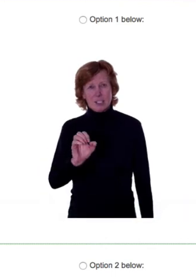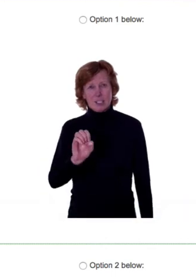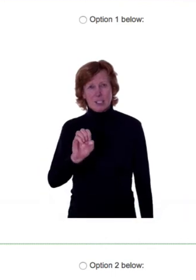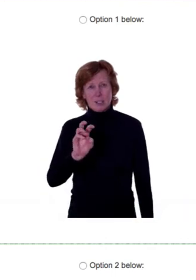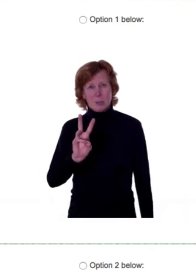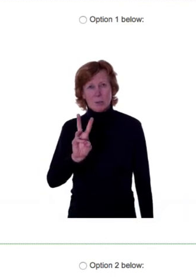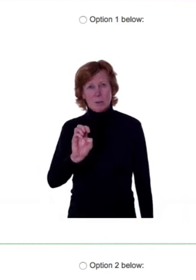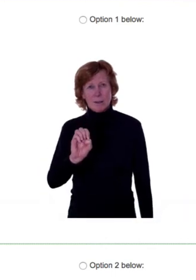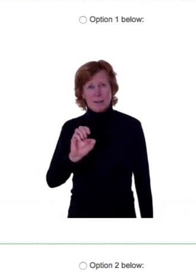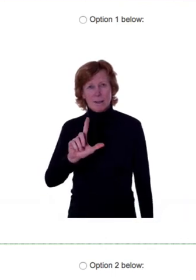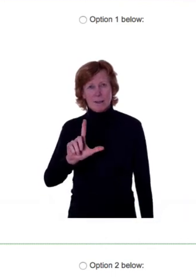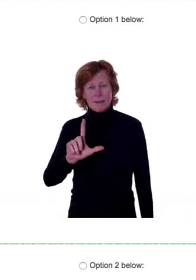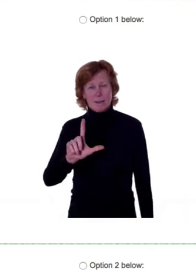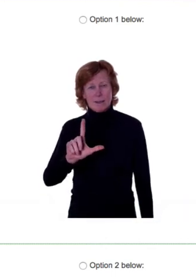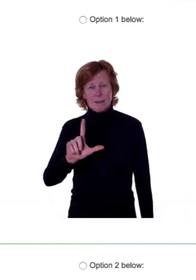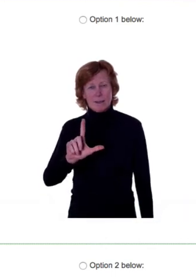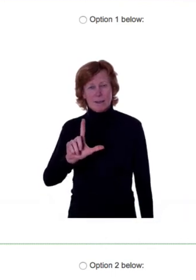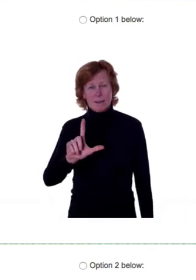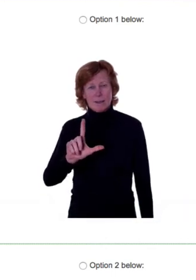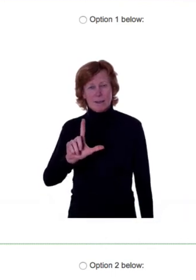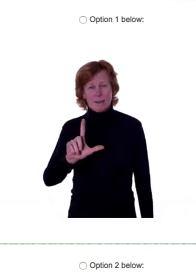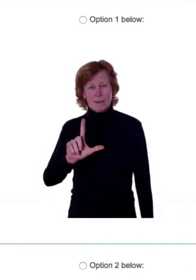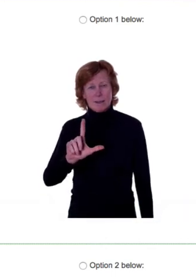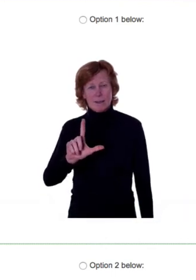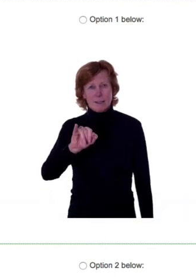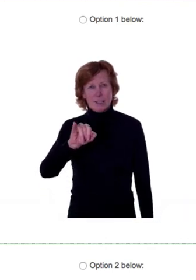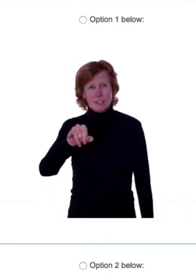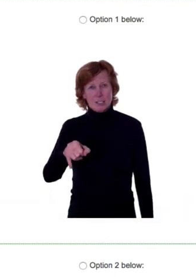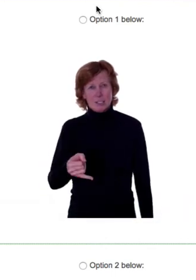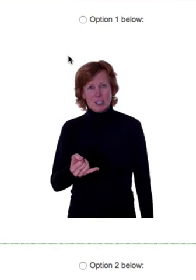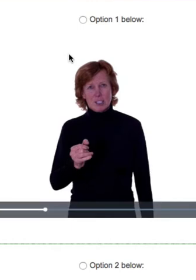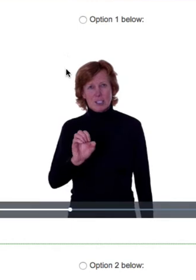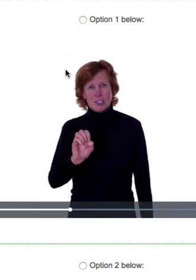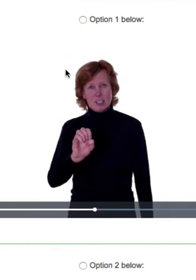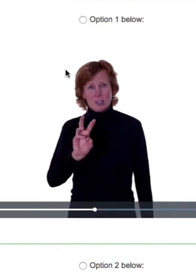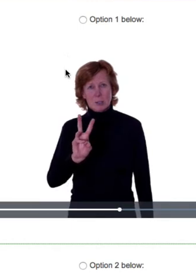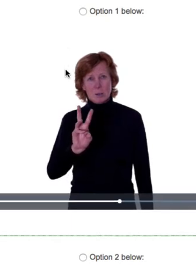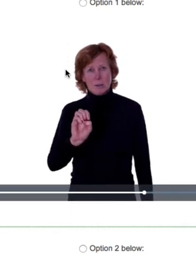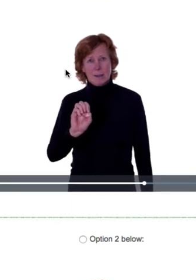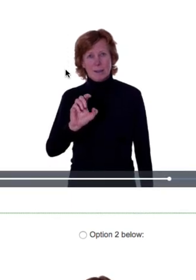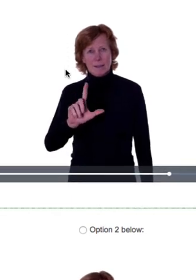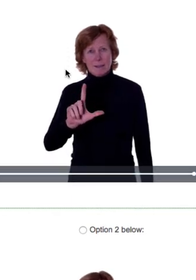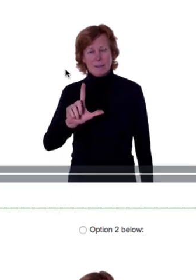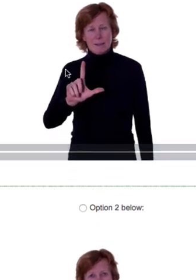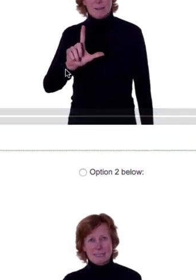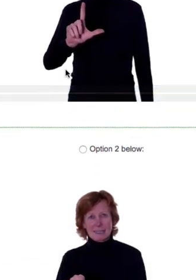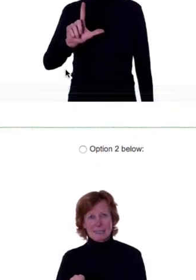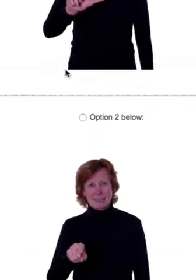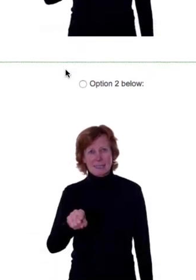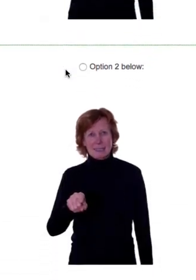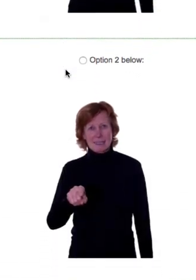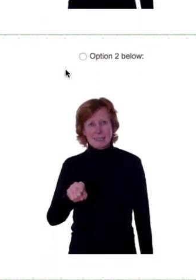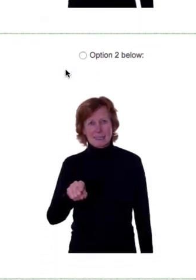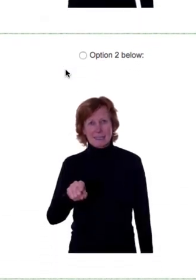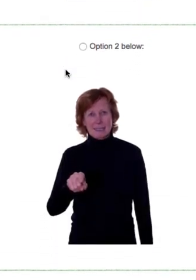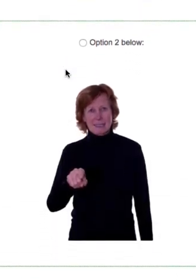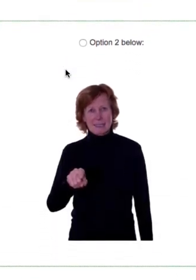fingerspelling below can mean jewel. So this gives you the word, and then you've got to look through these and see if that's it. If that's